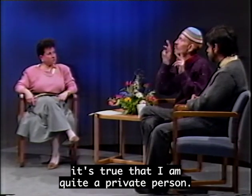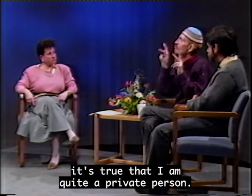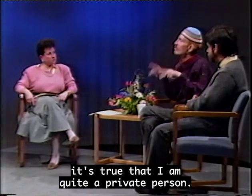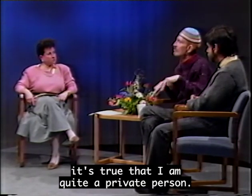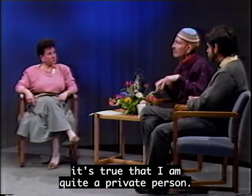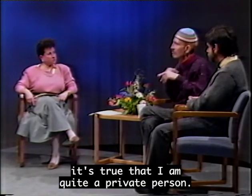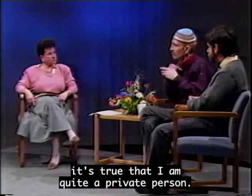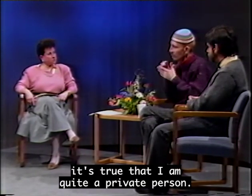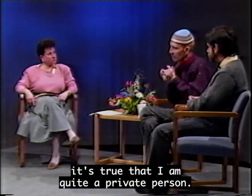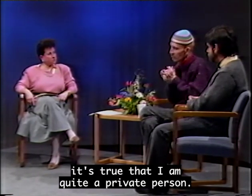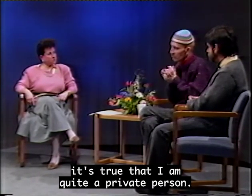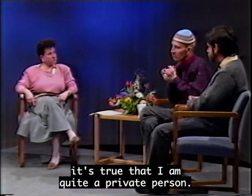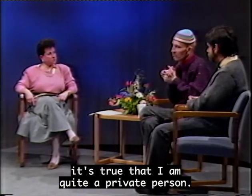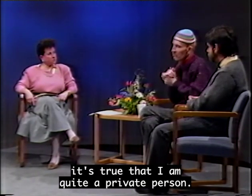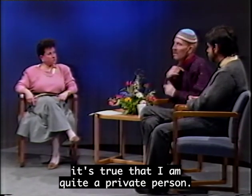It's true that I am quite a private person.